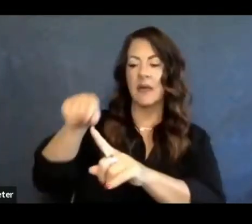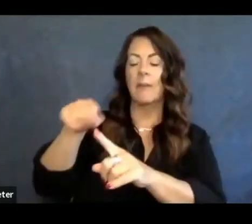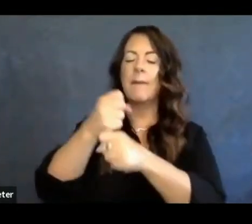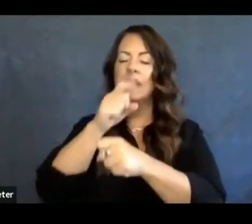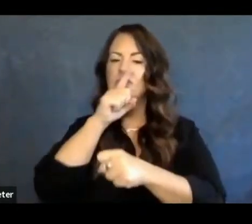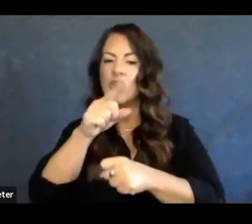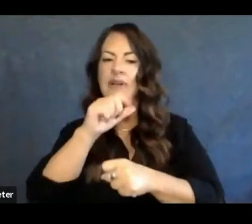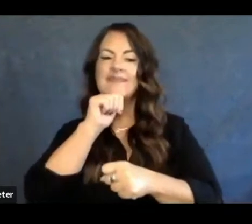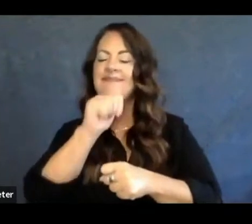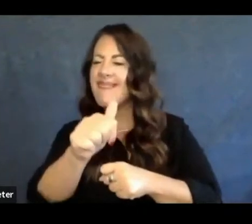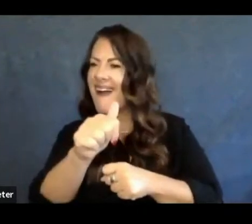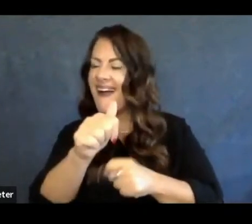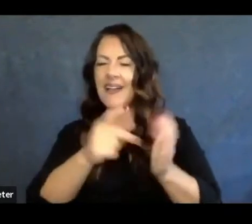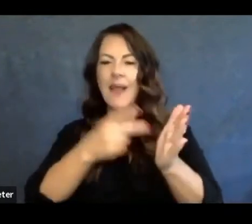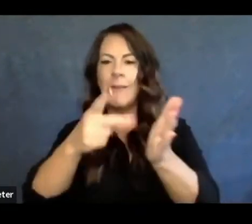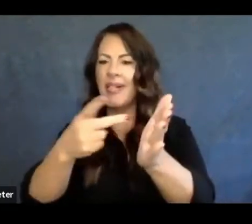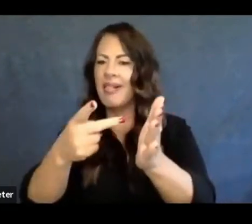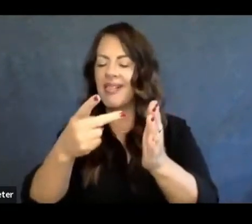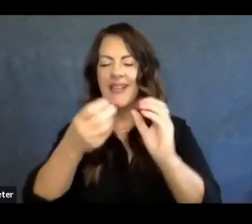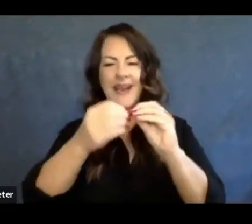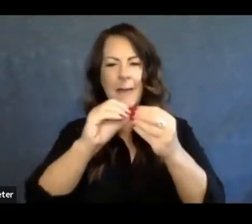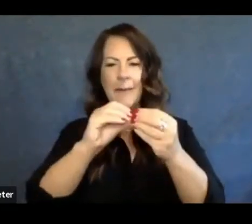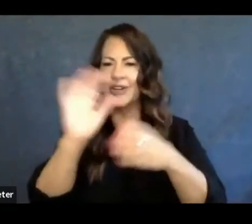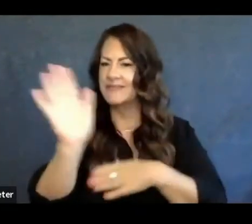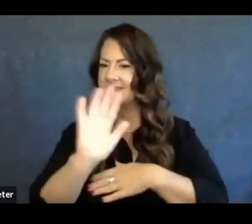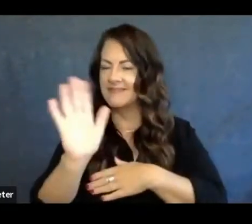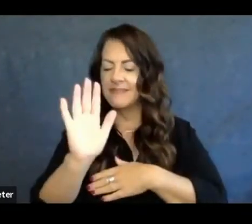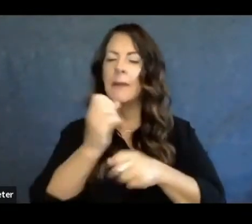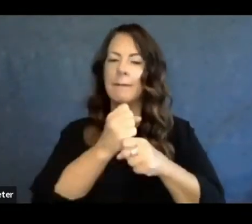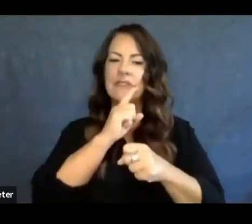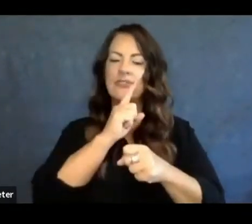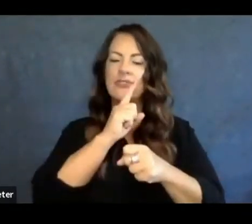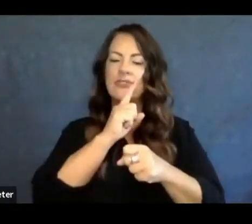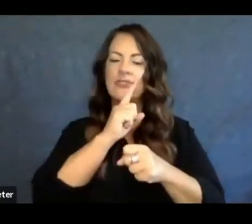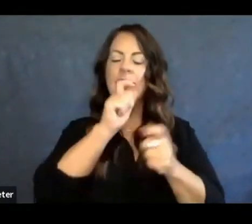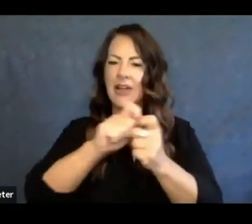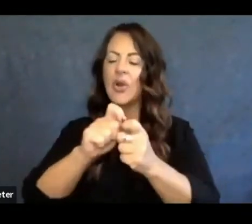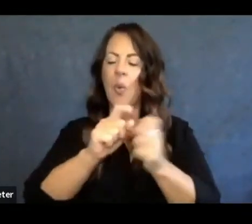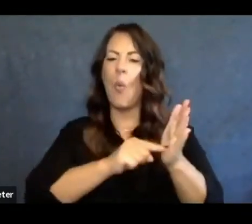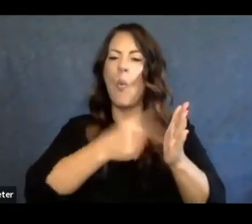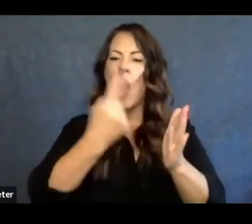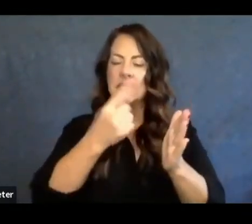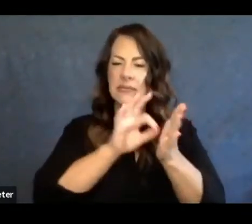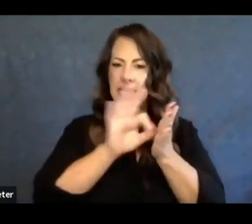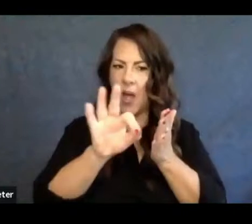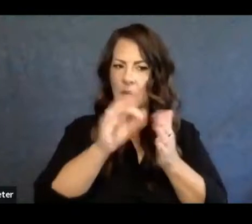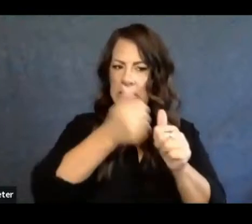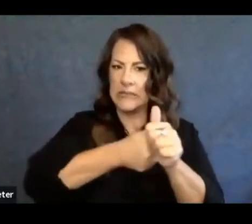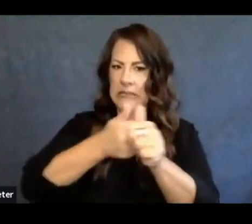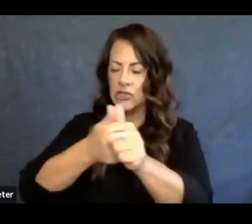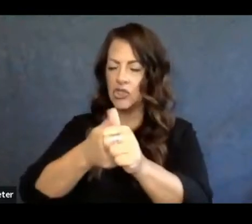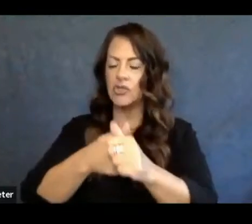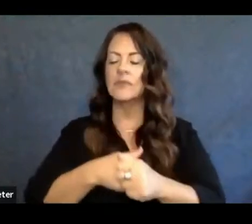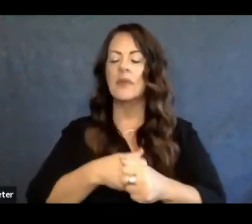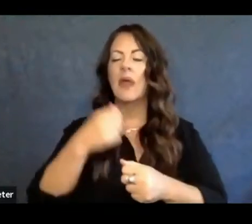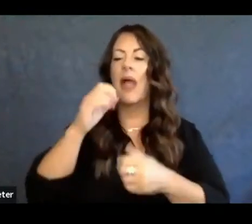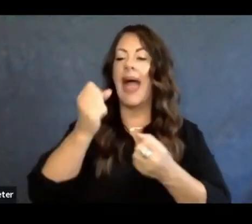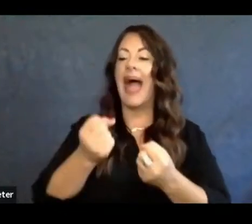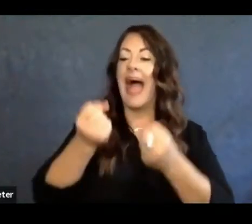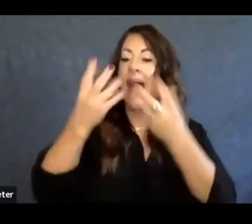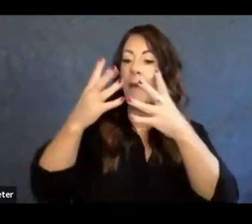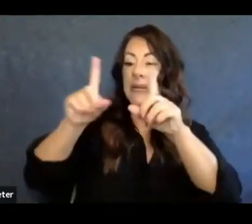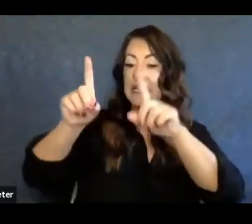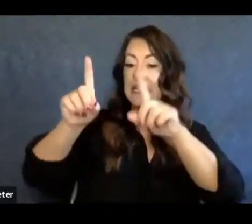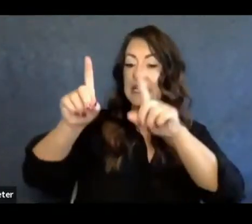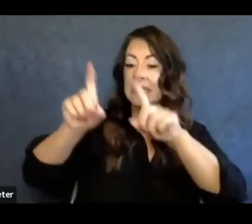that we only have unique records. And those are test results. We don't yet know how many of those are positive or how many are